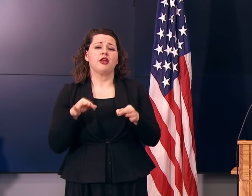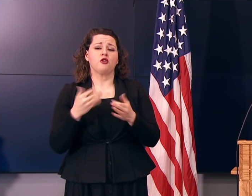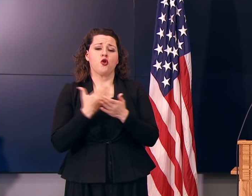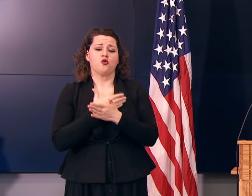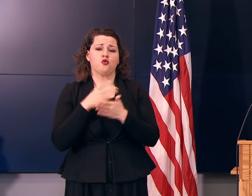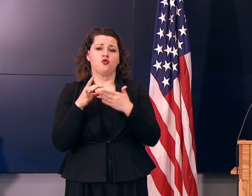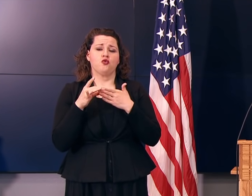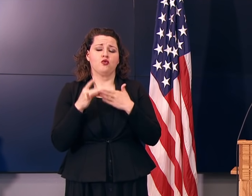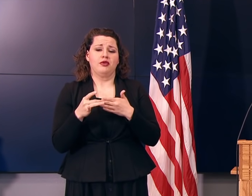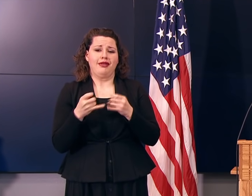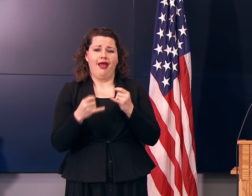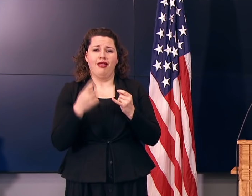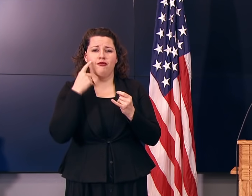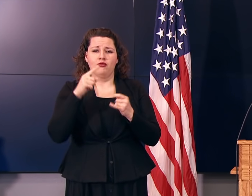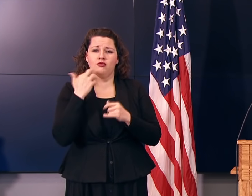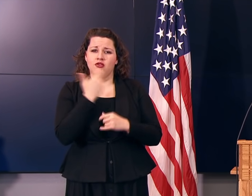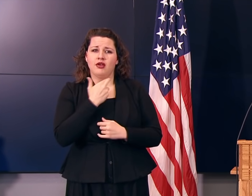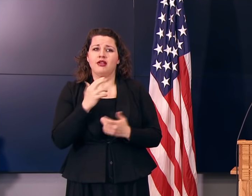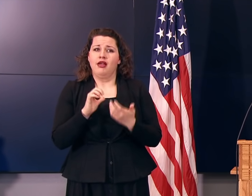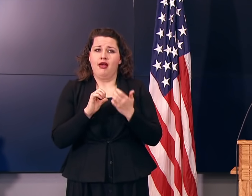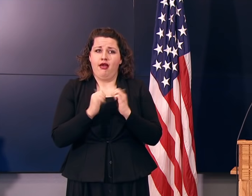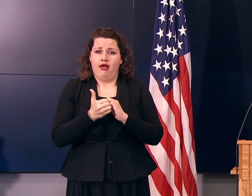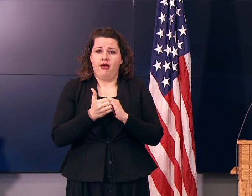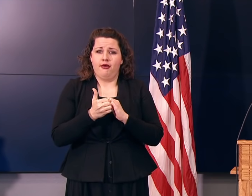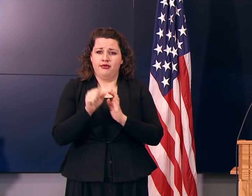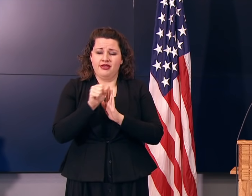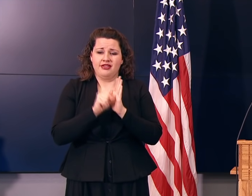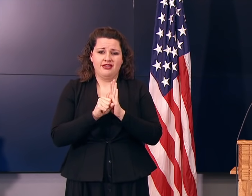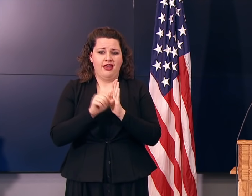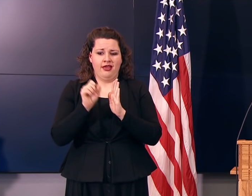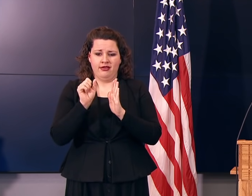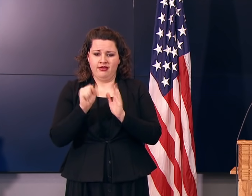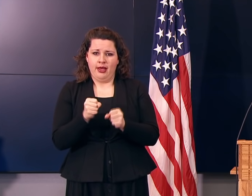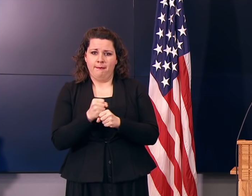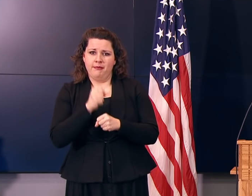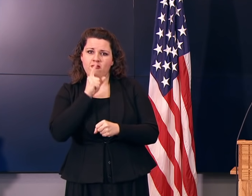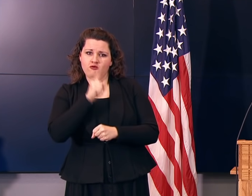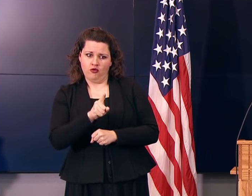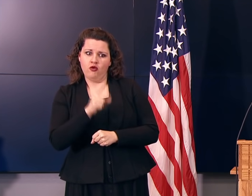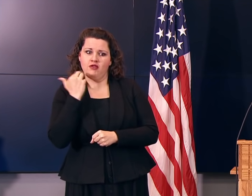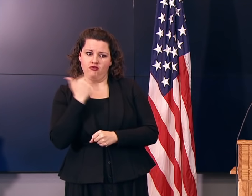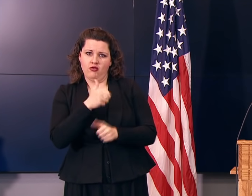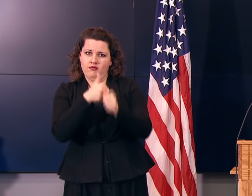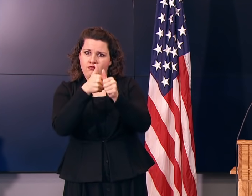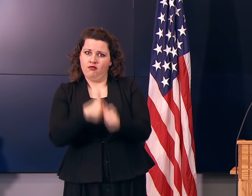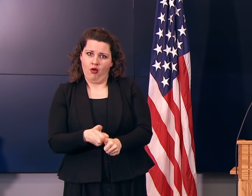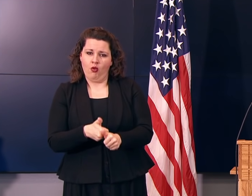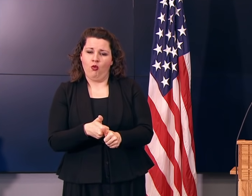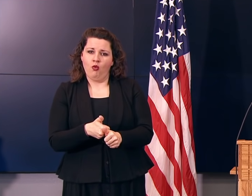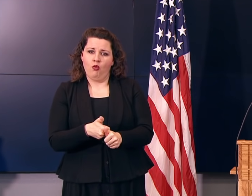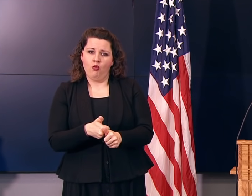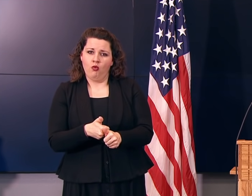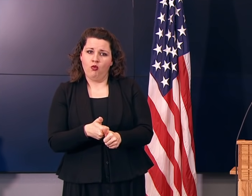for restaurants, how the state is going to go about enforcing that restaurants follow some of these